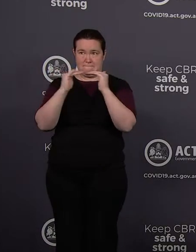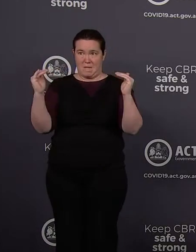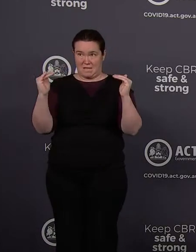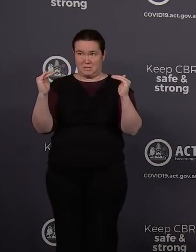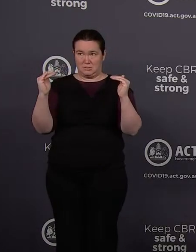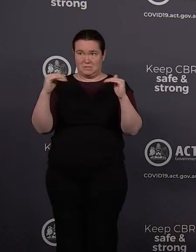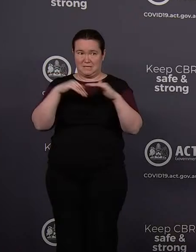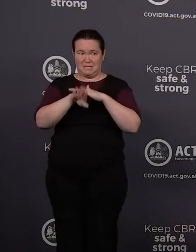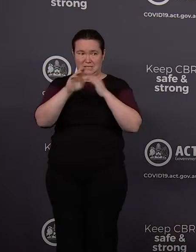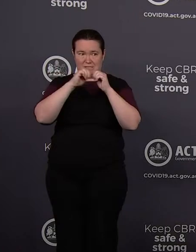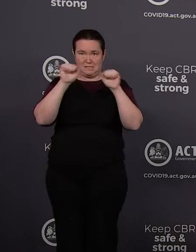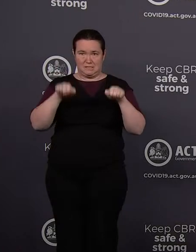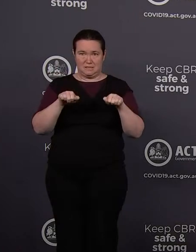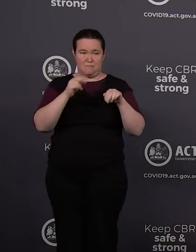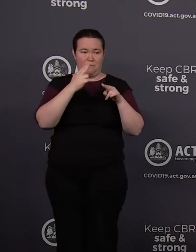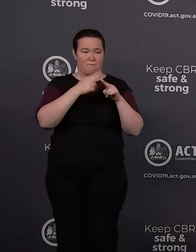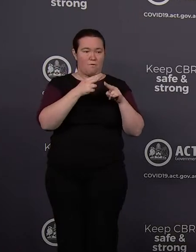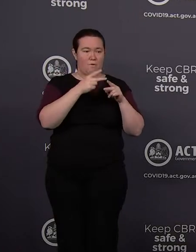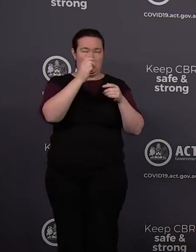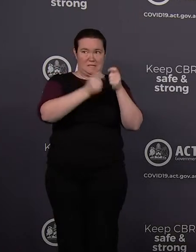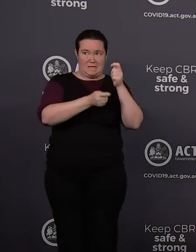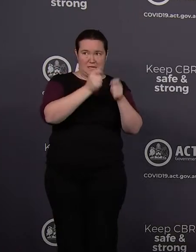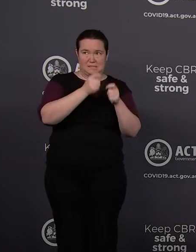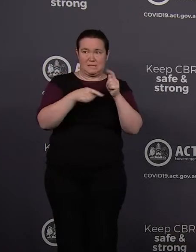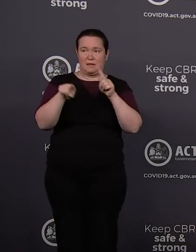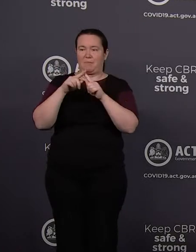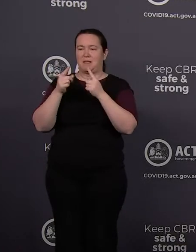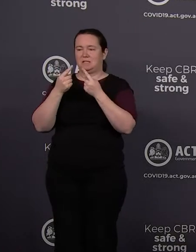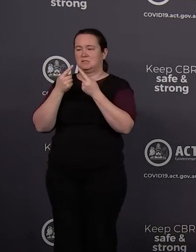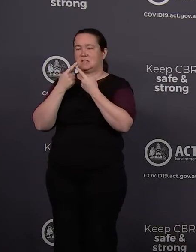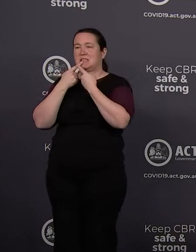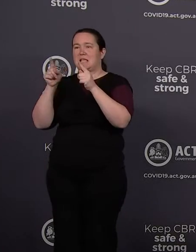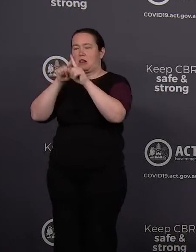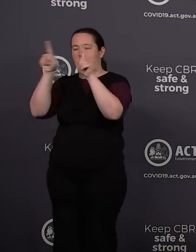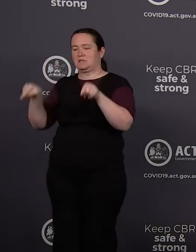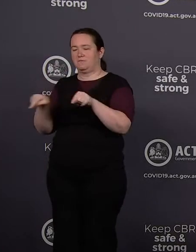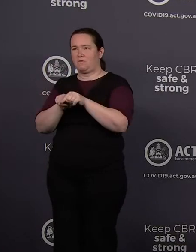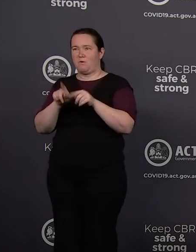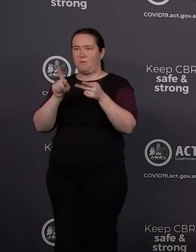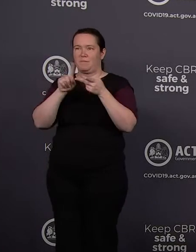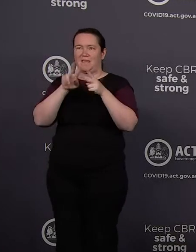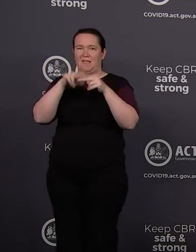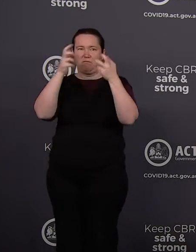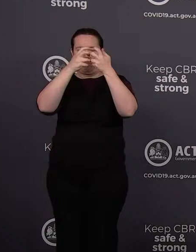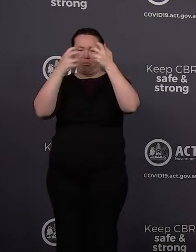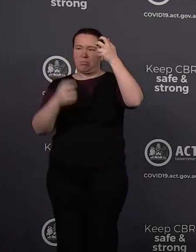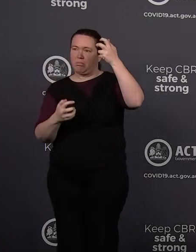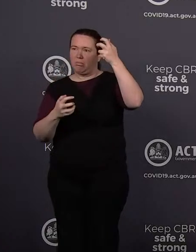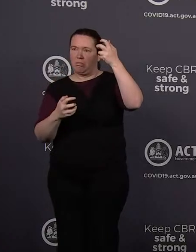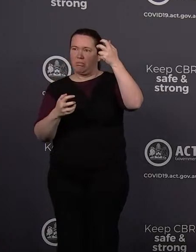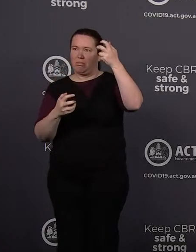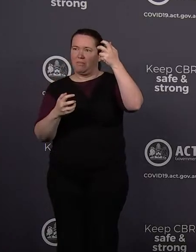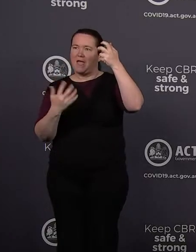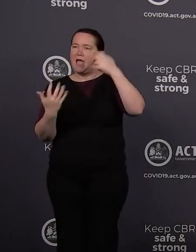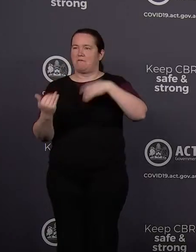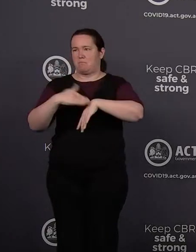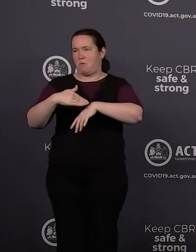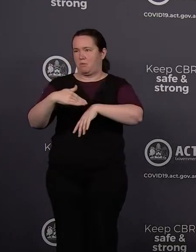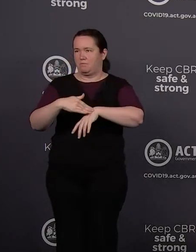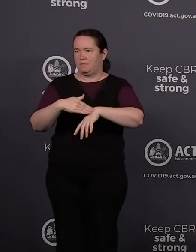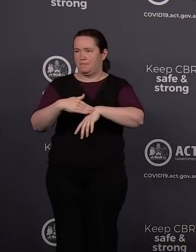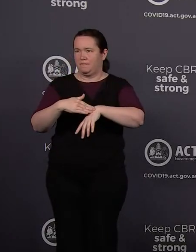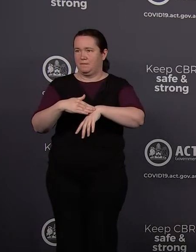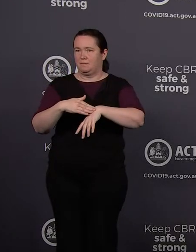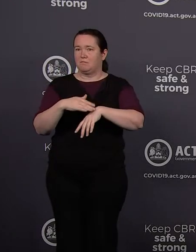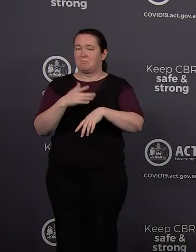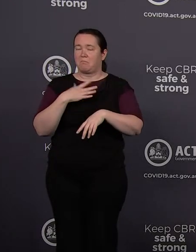testing and then the declaration forms. If those 2 mismatch, that's where problems can emerge, but there are some